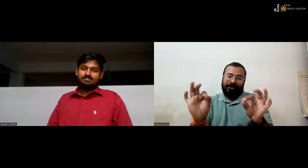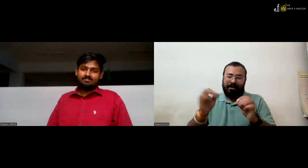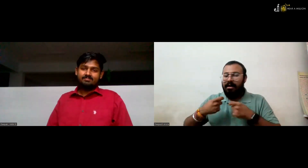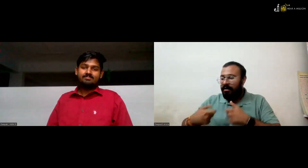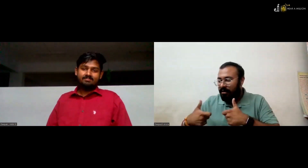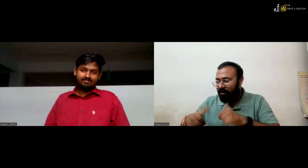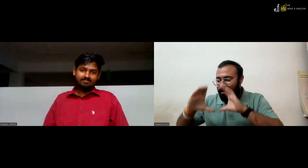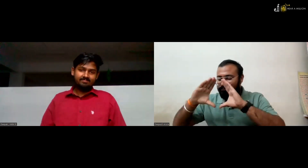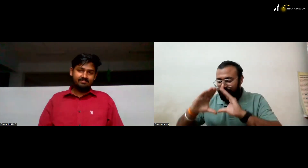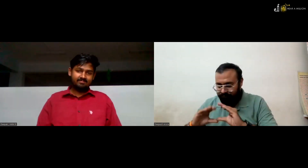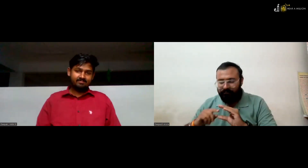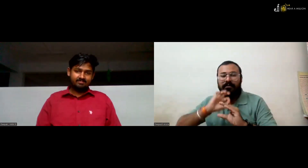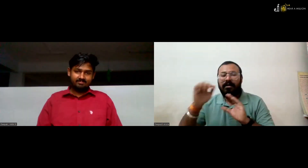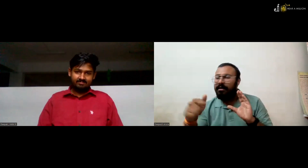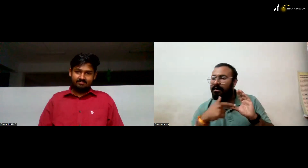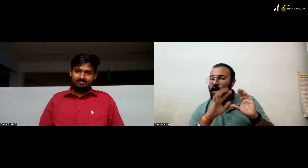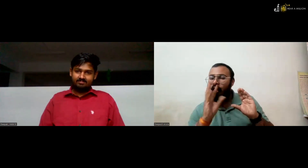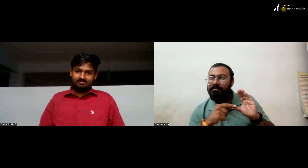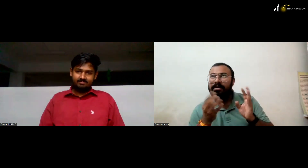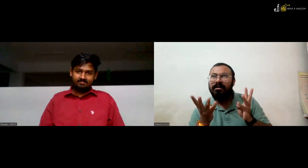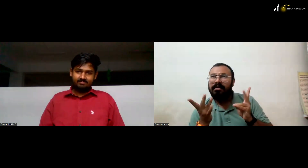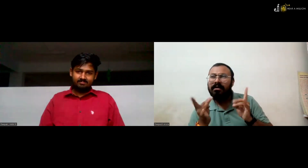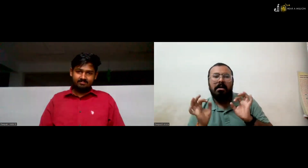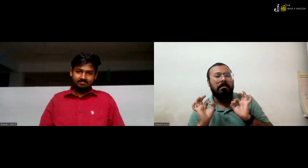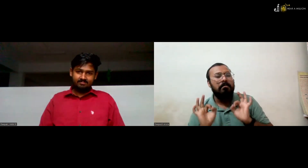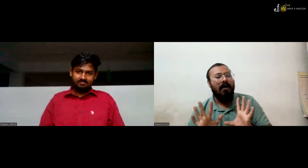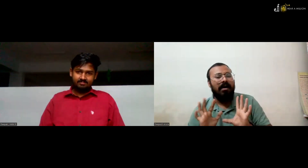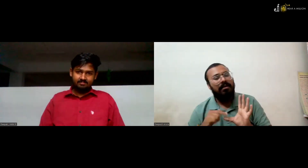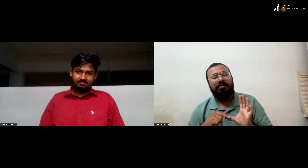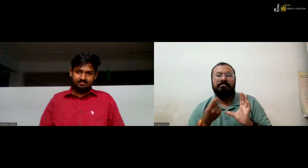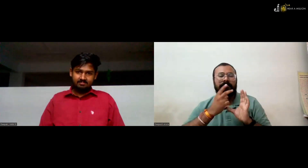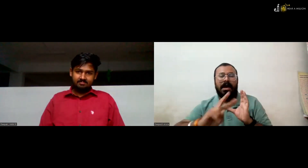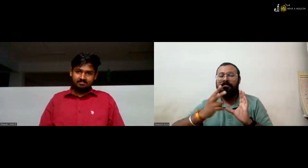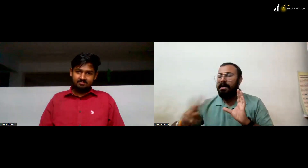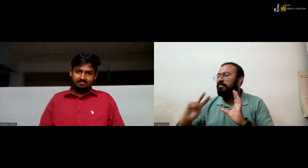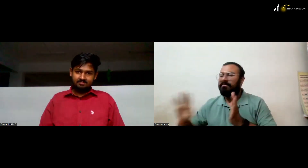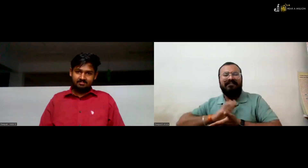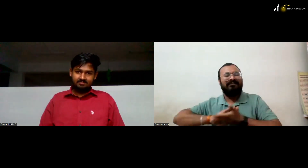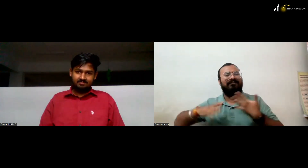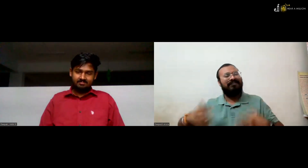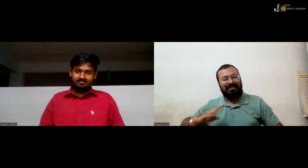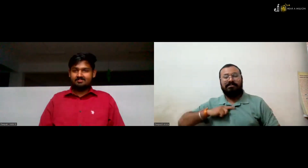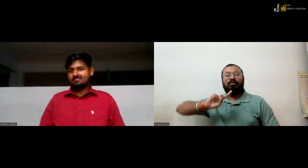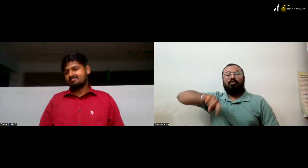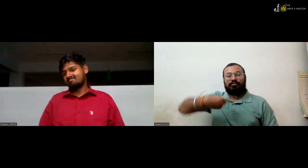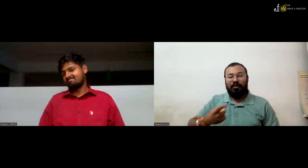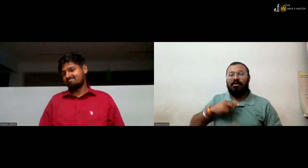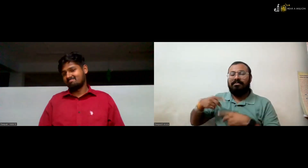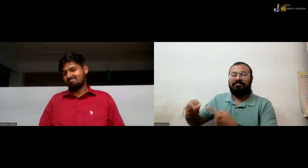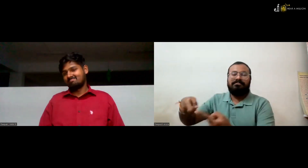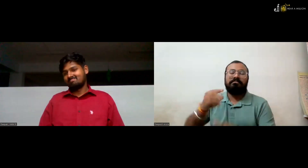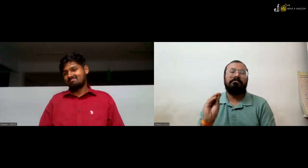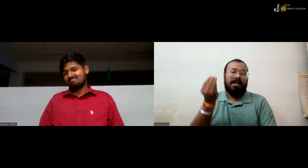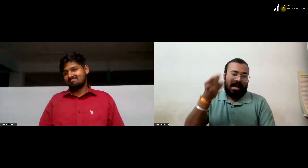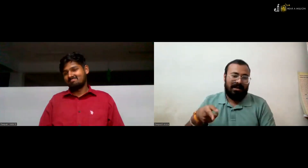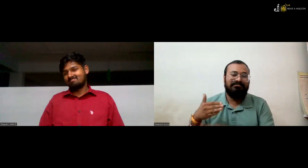that one person should collect the cash, and that person should be responsible to pay at all the places. And at the end of the day,